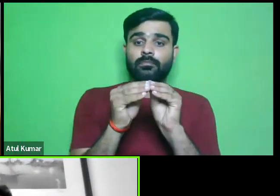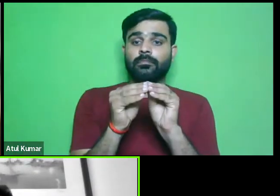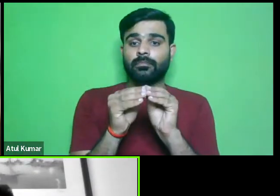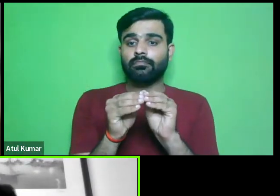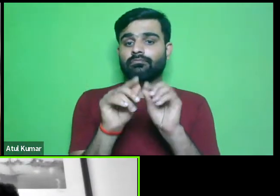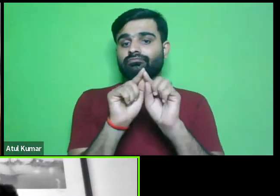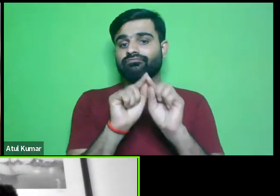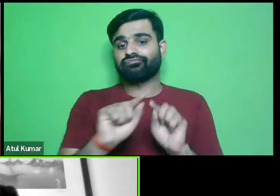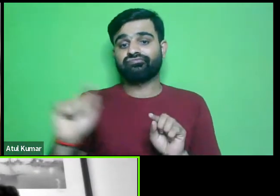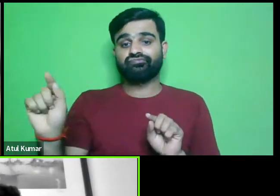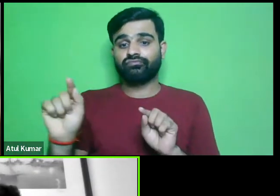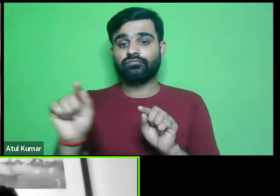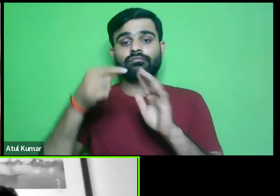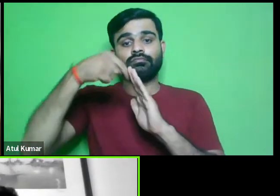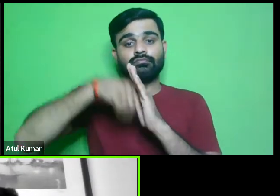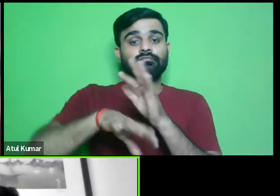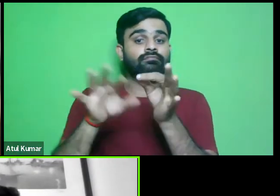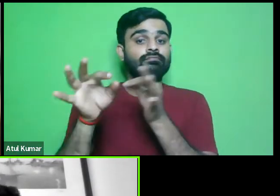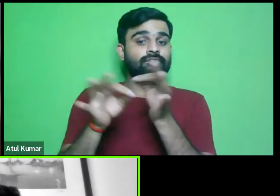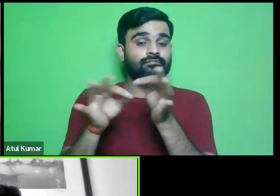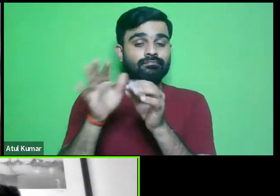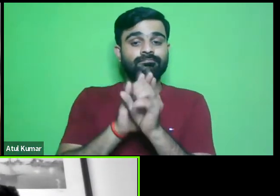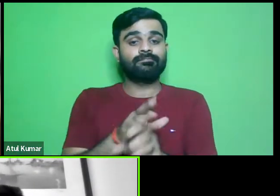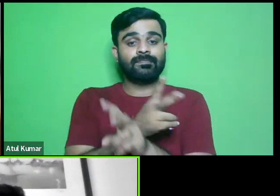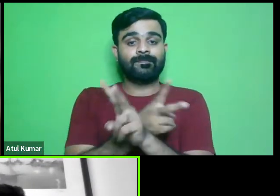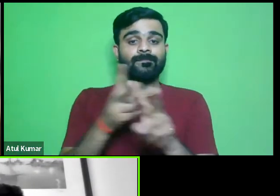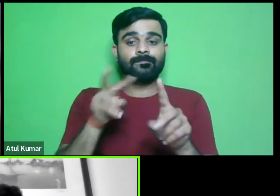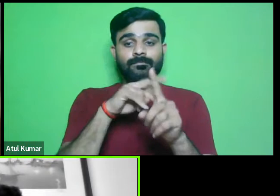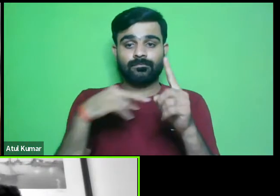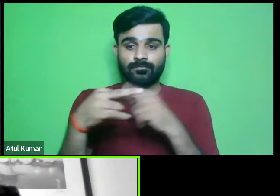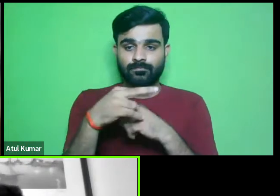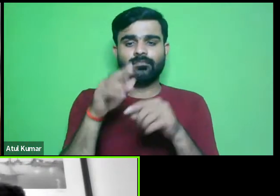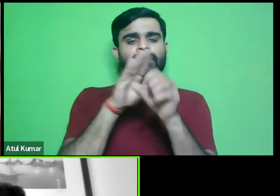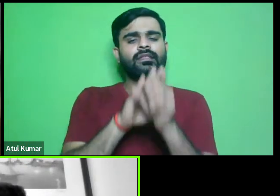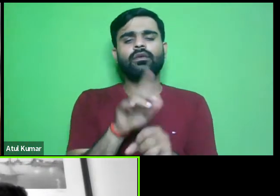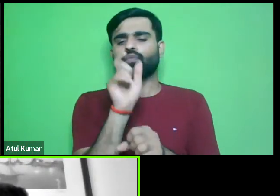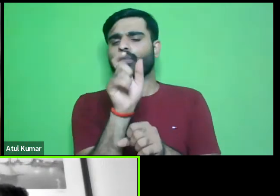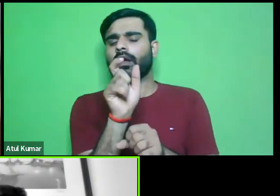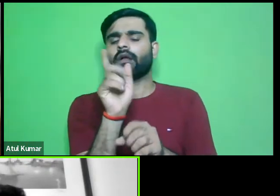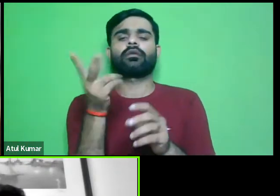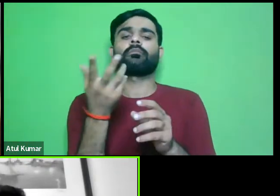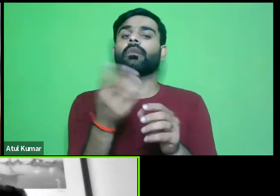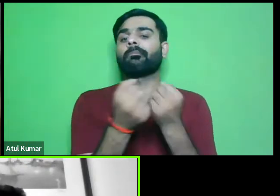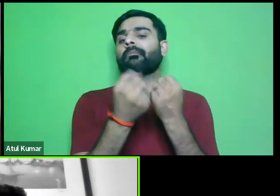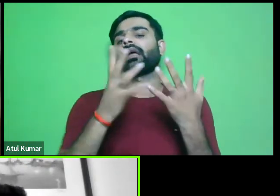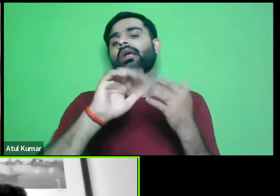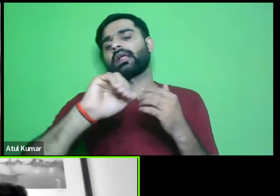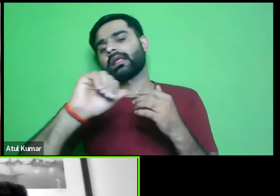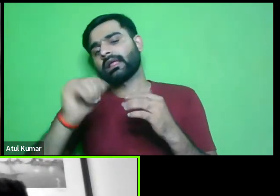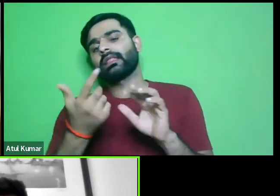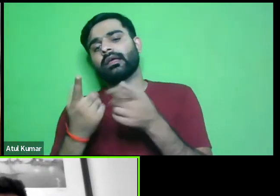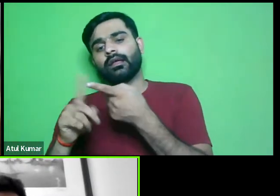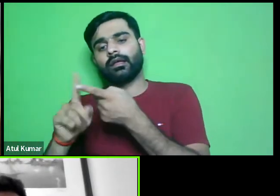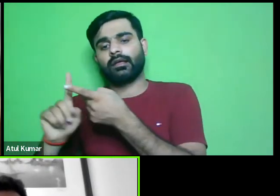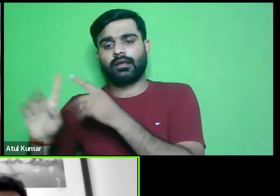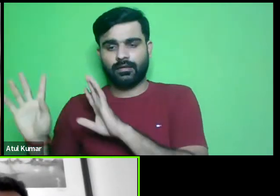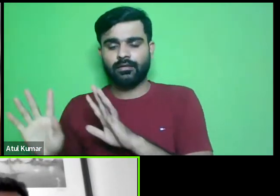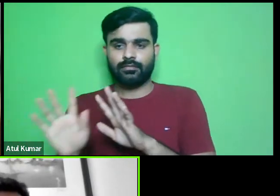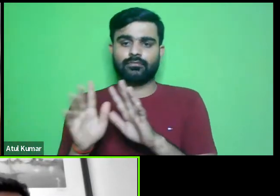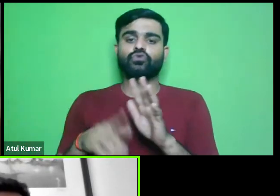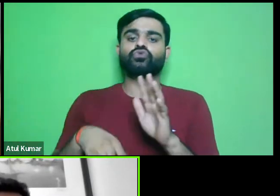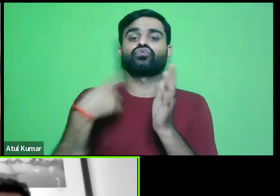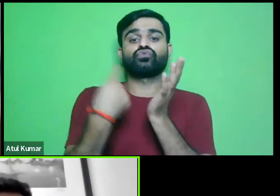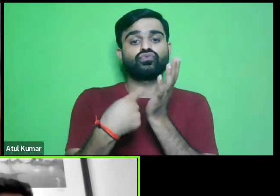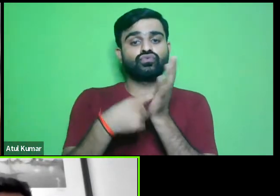underlying discrimination-based aspects to them. And I'm using discrimination as just one lens. There are many other lenses, a sort of principal